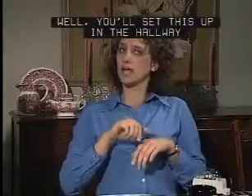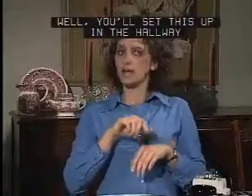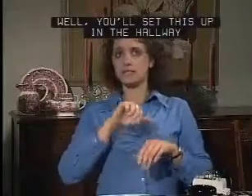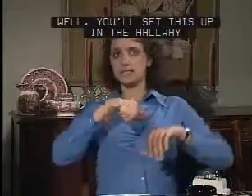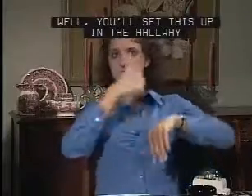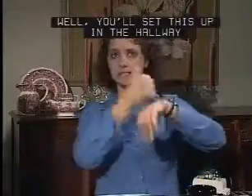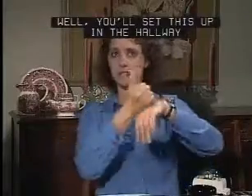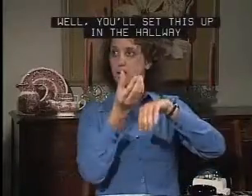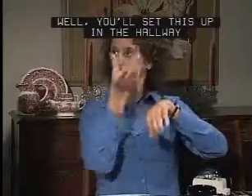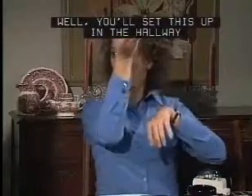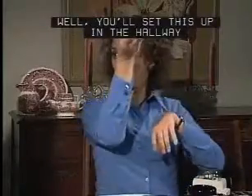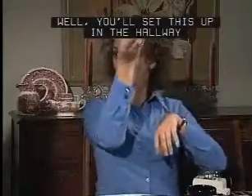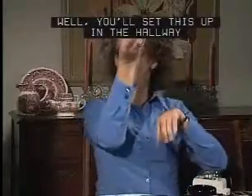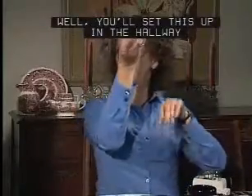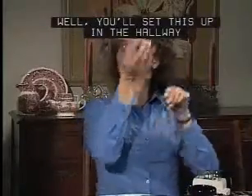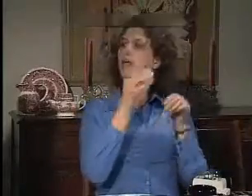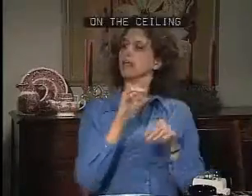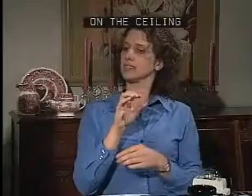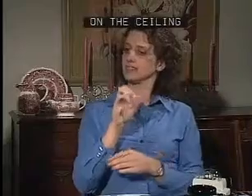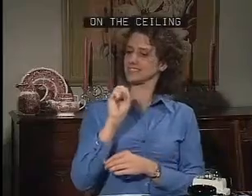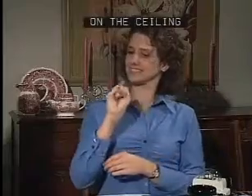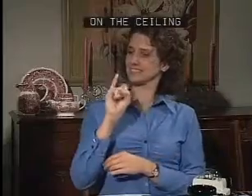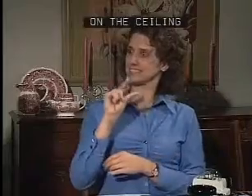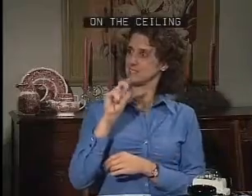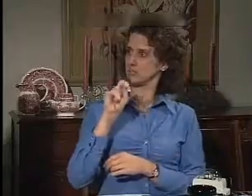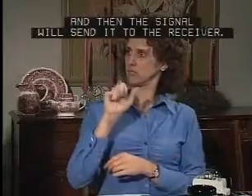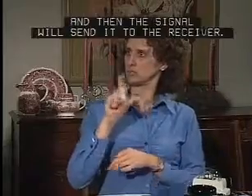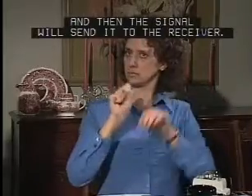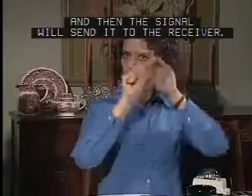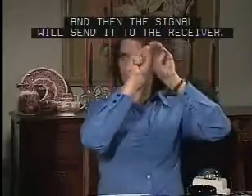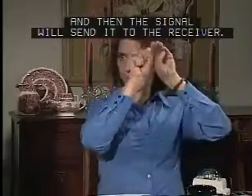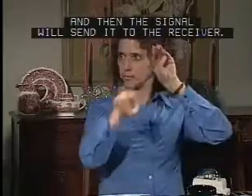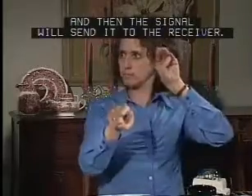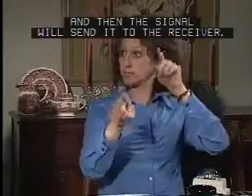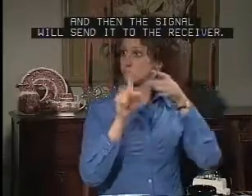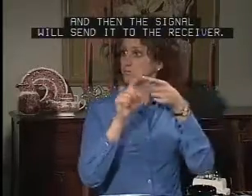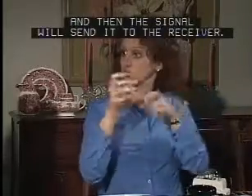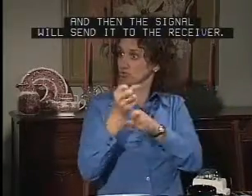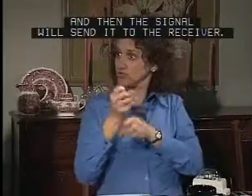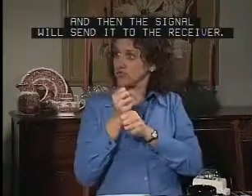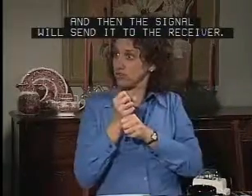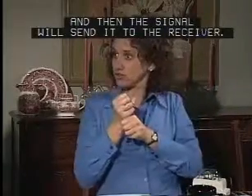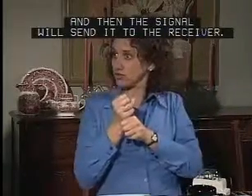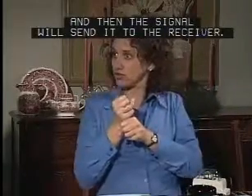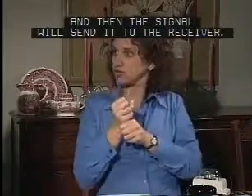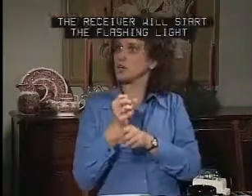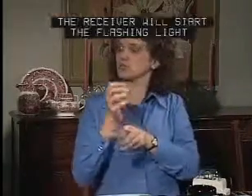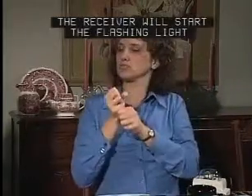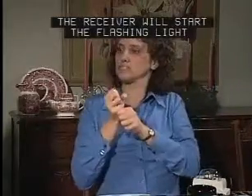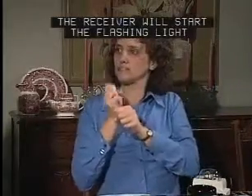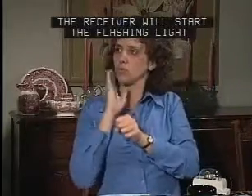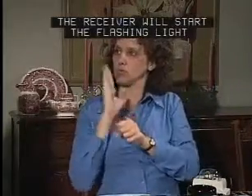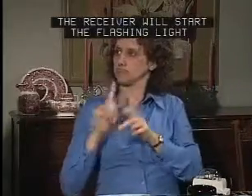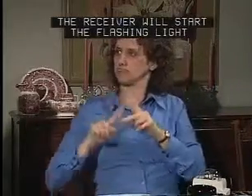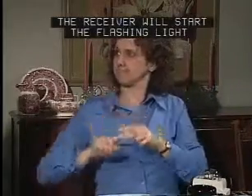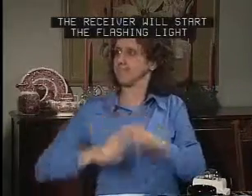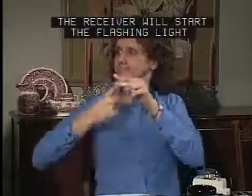Well, you'll set this up in the hallway on the ceiling, and then the signal will send it to the receiver. The receiver will start the